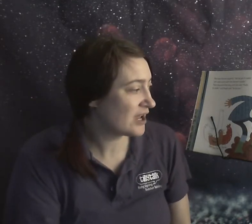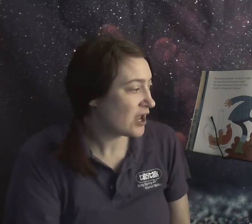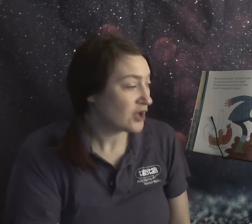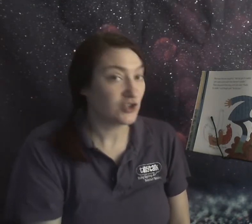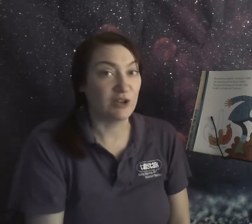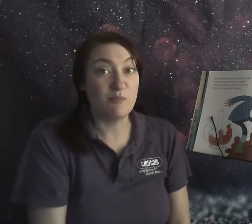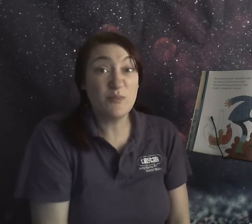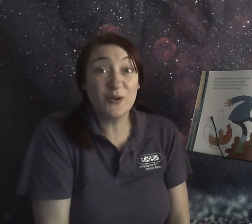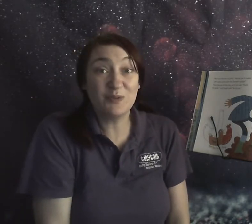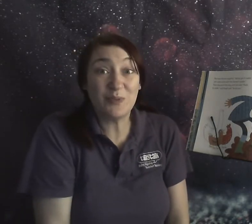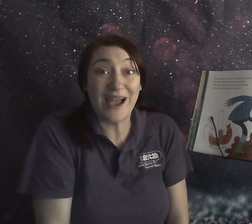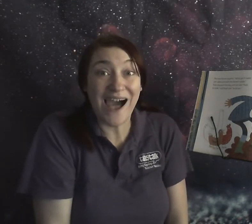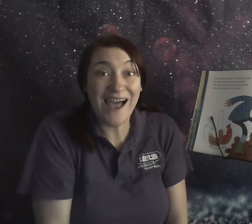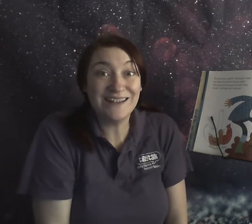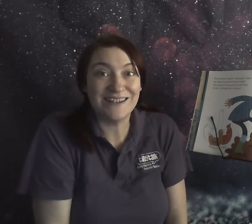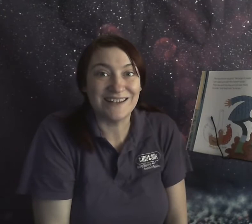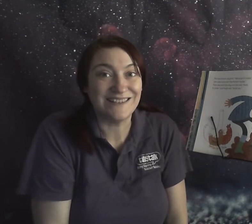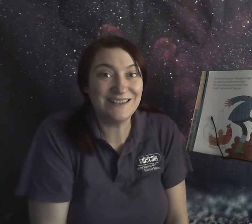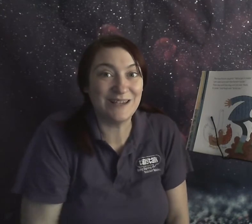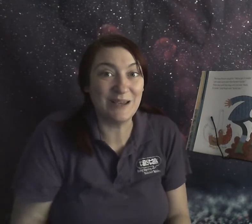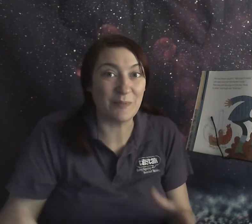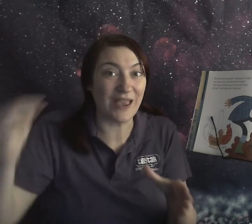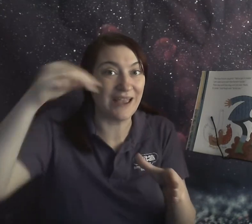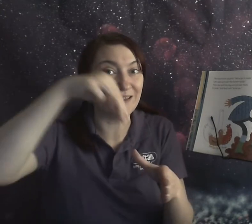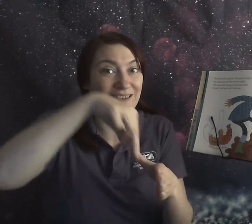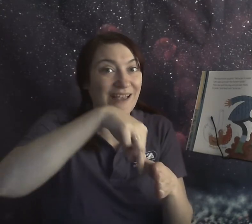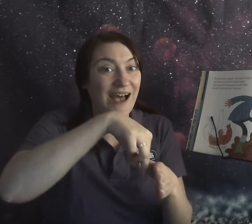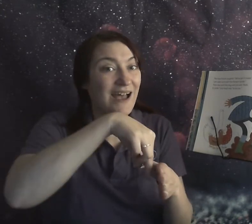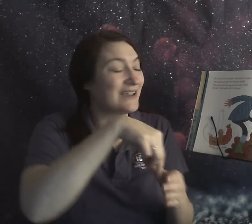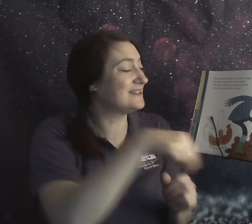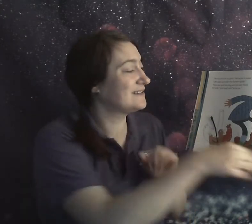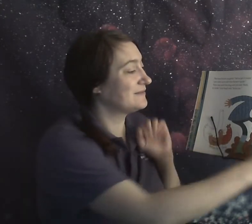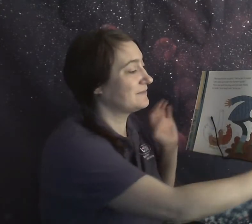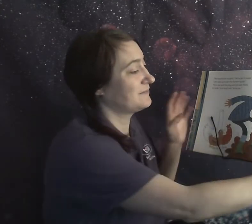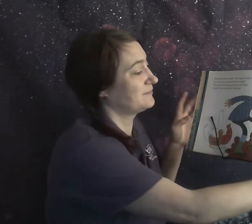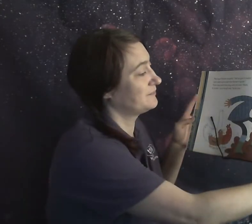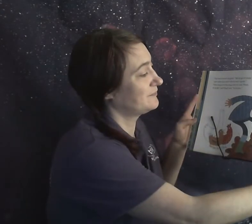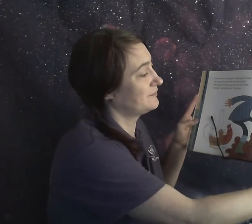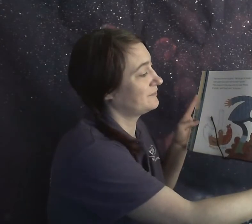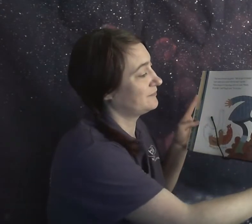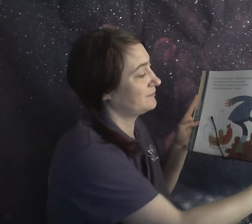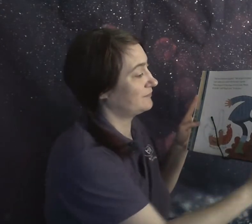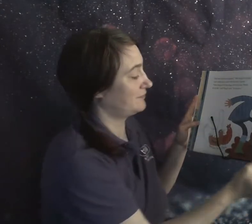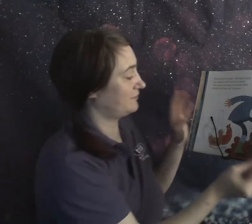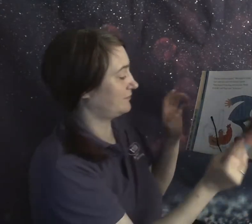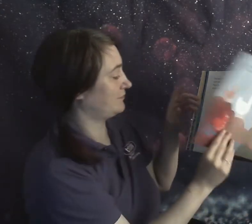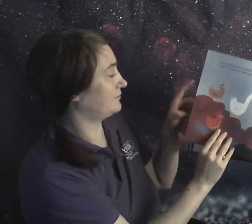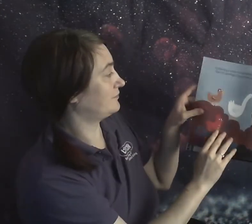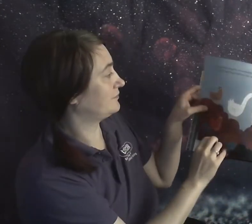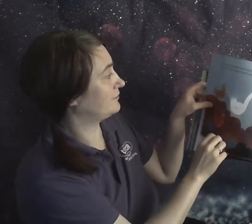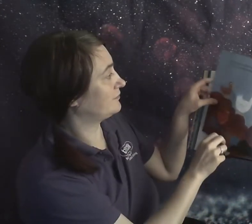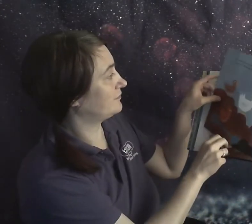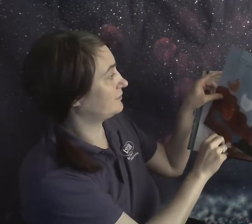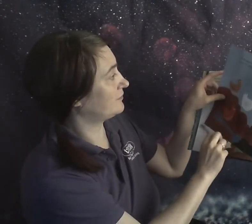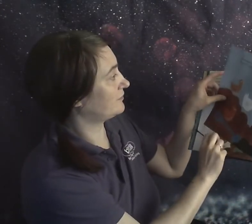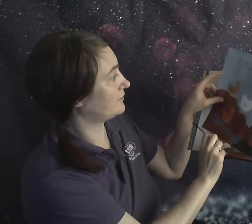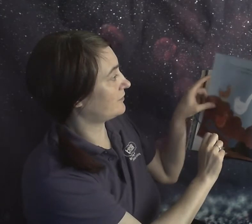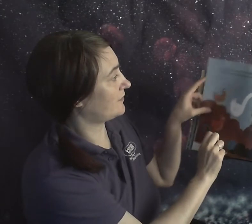She must be hiding deep inside.